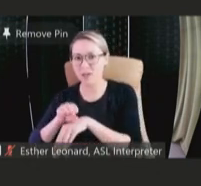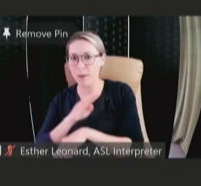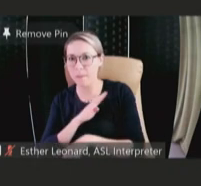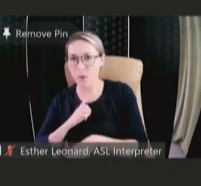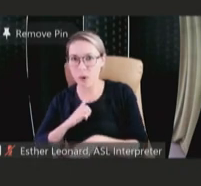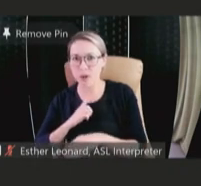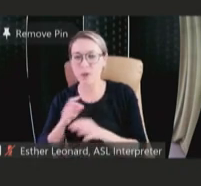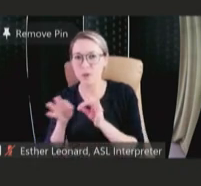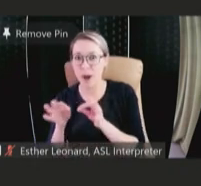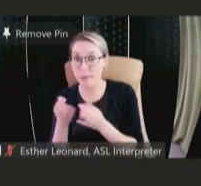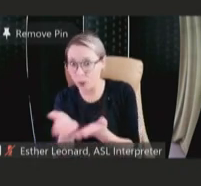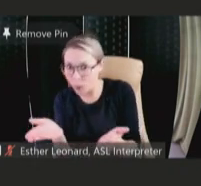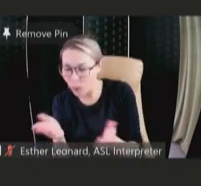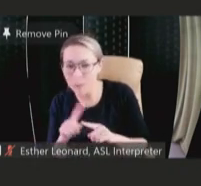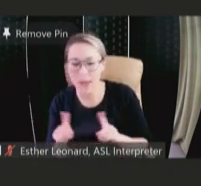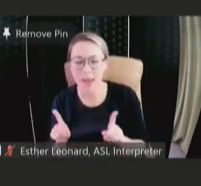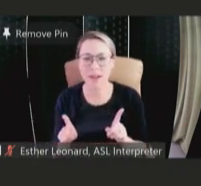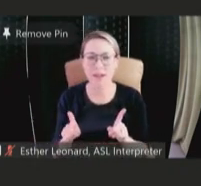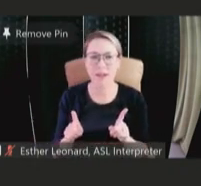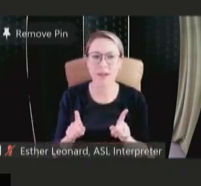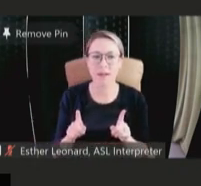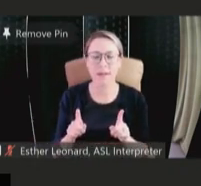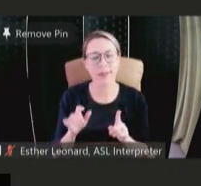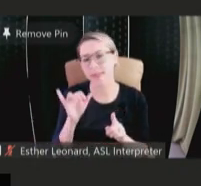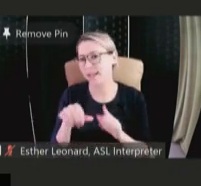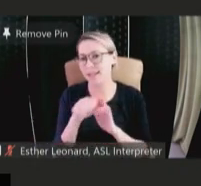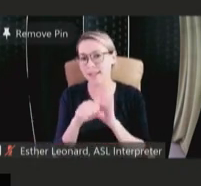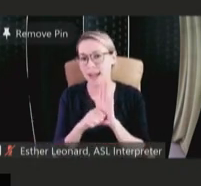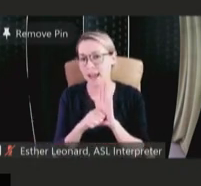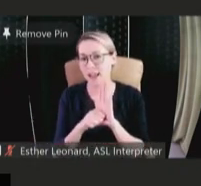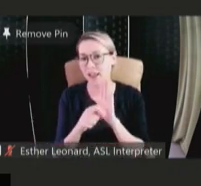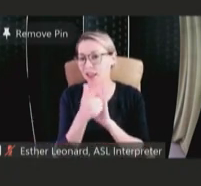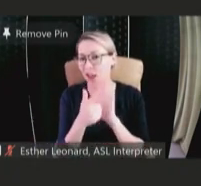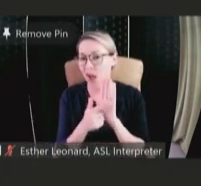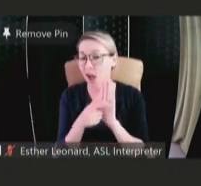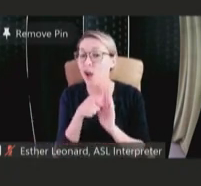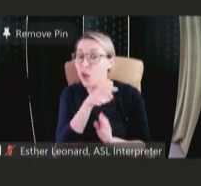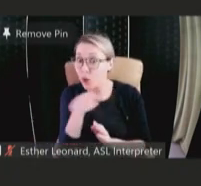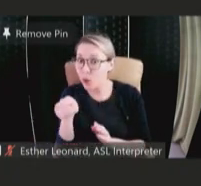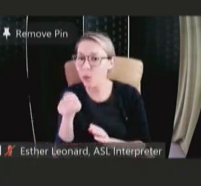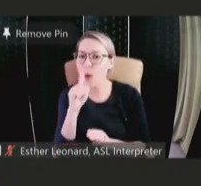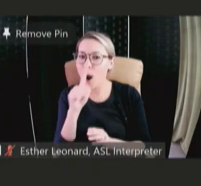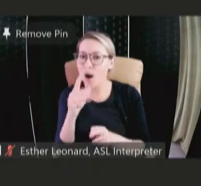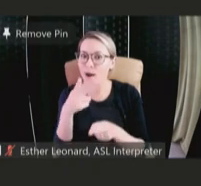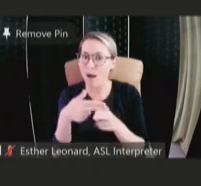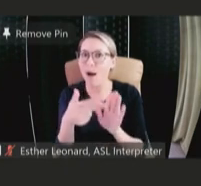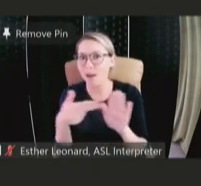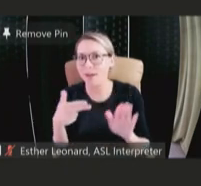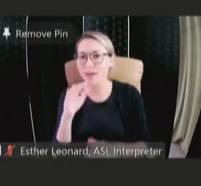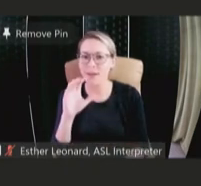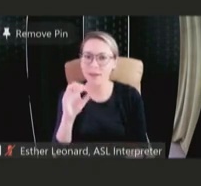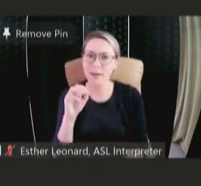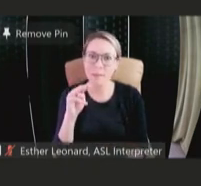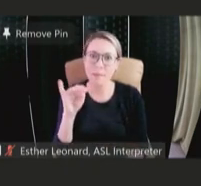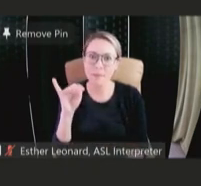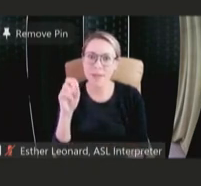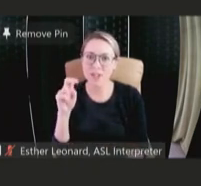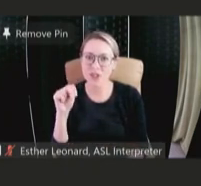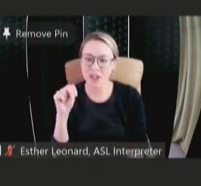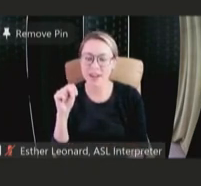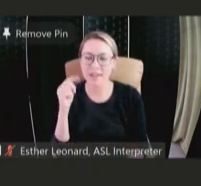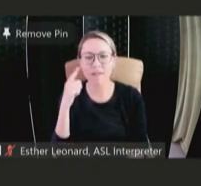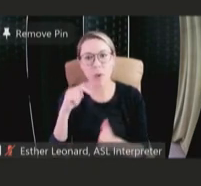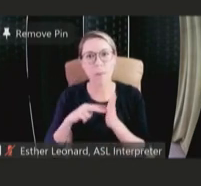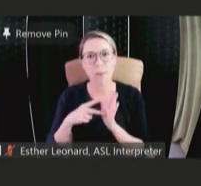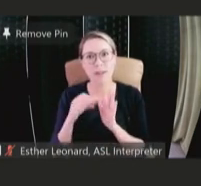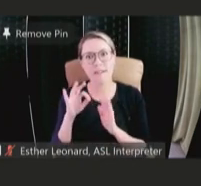all. But per state law, you are technically a commission for the purposes of this presentation.